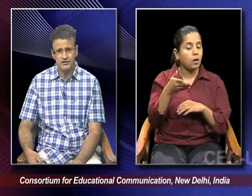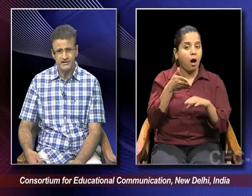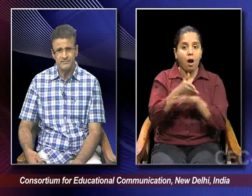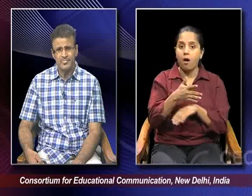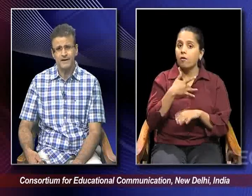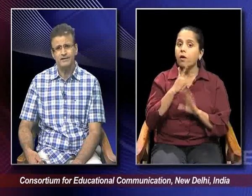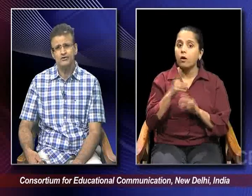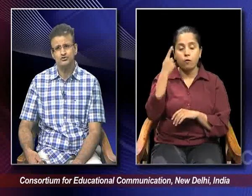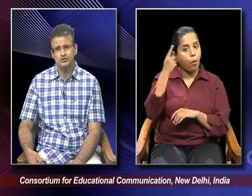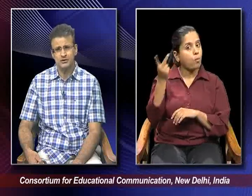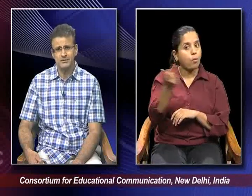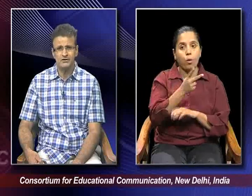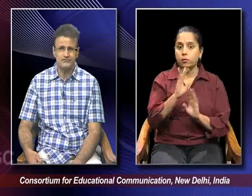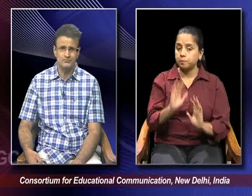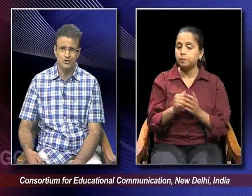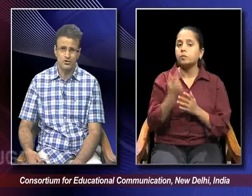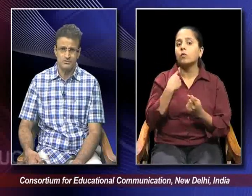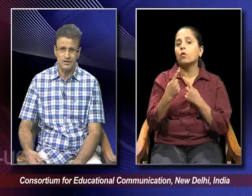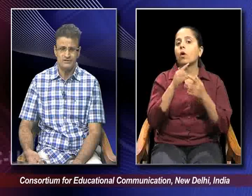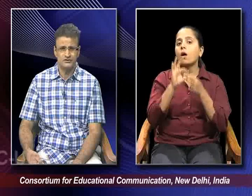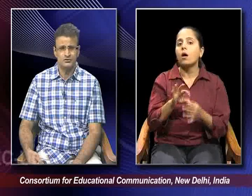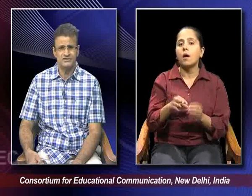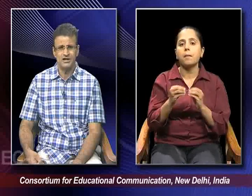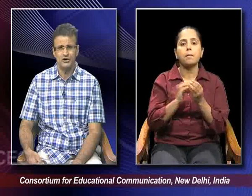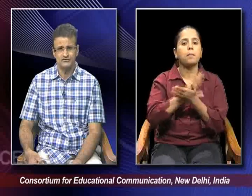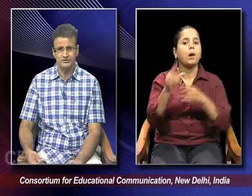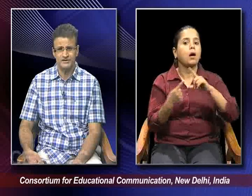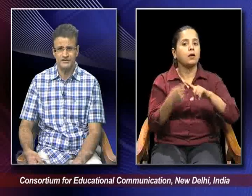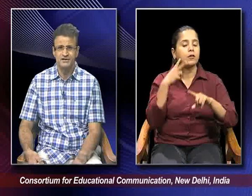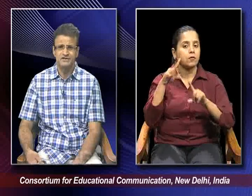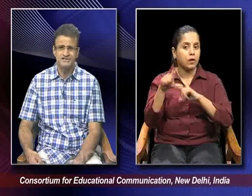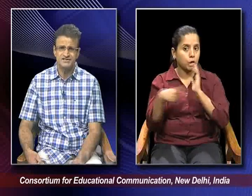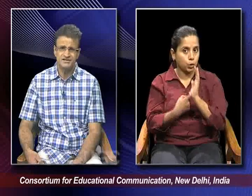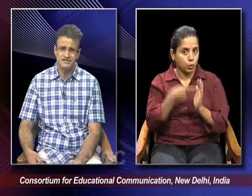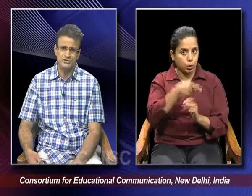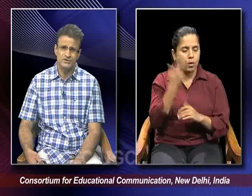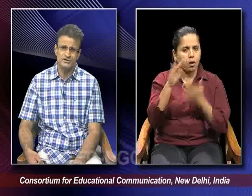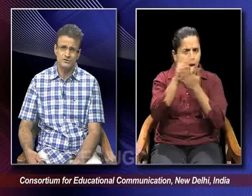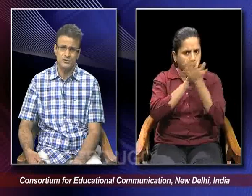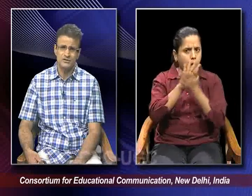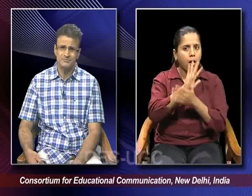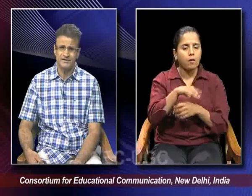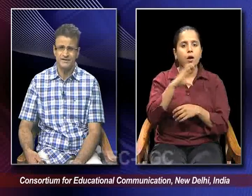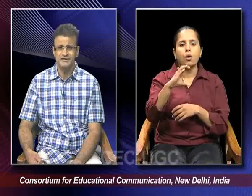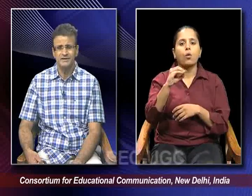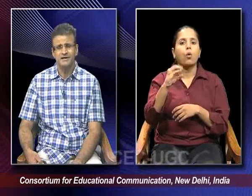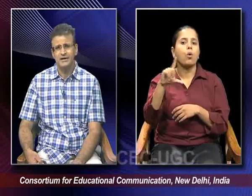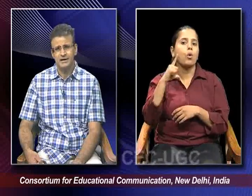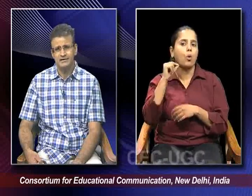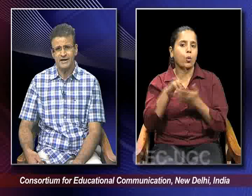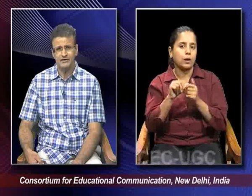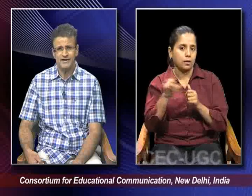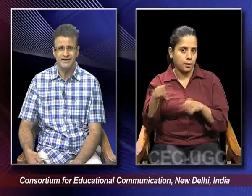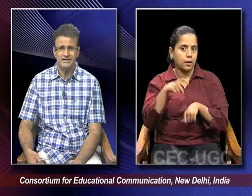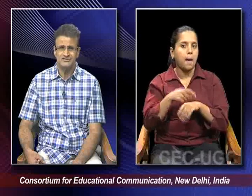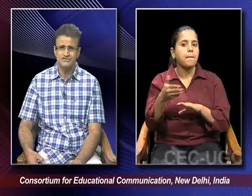for them. And we also talked about a film called Bhakt Vidur, that how it was being censored during the colonial period. The